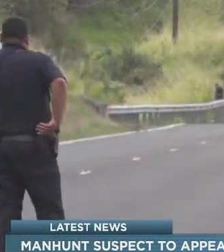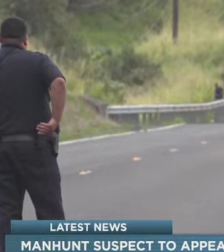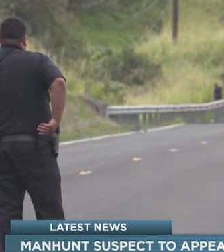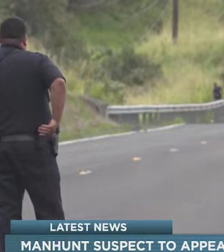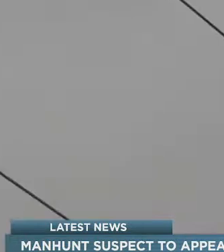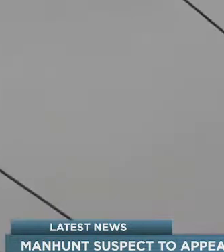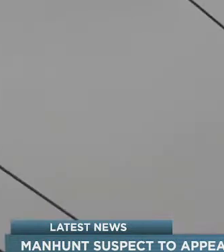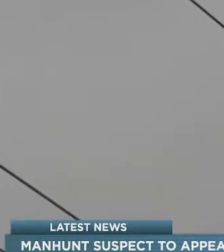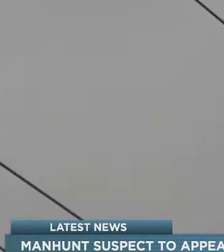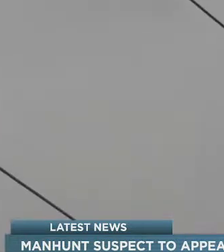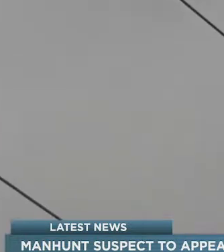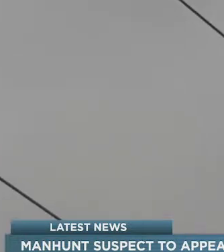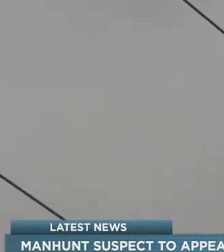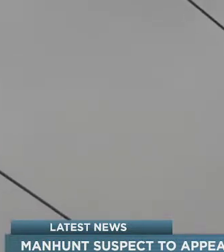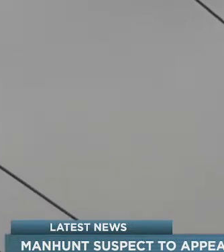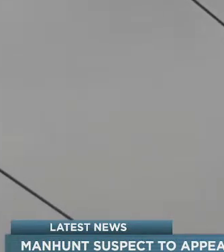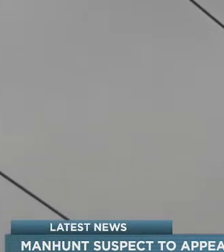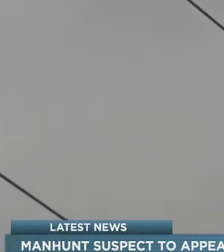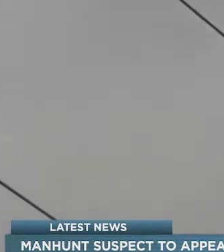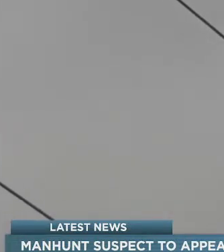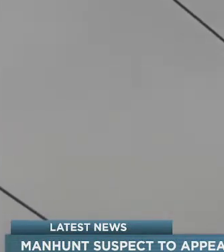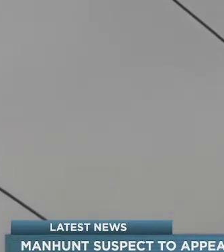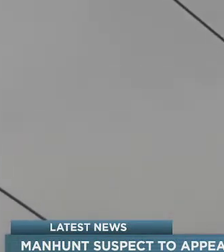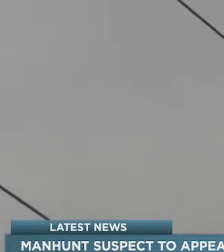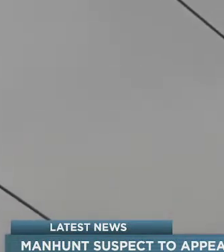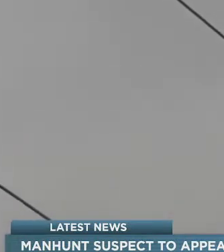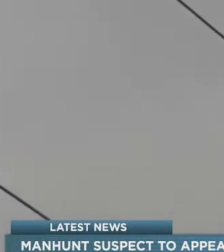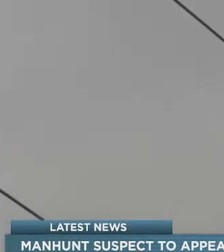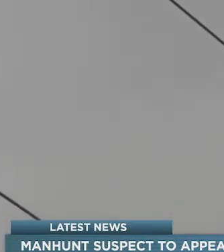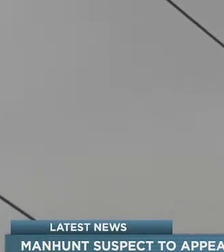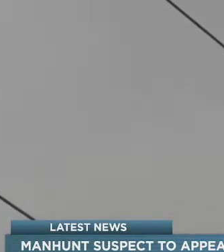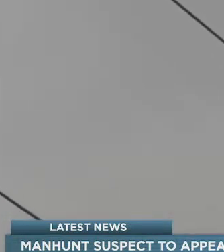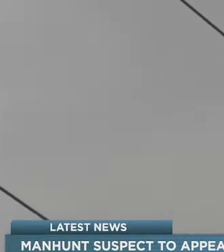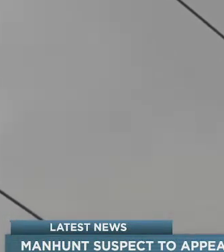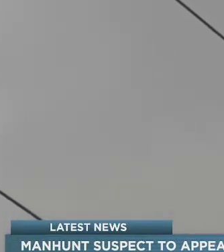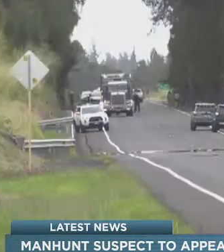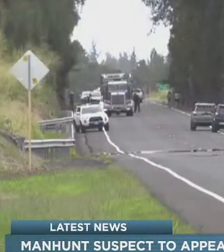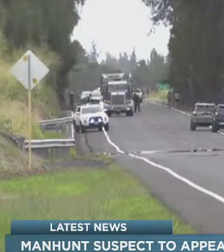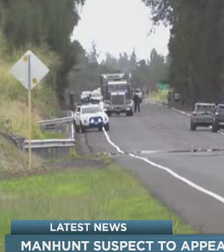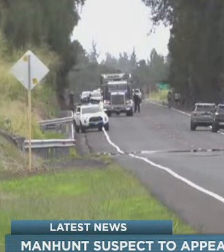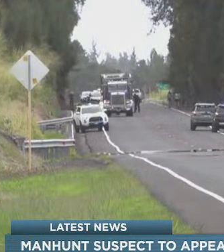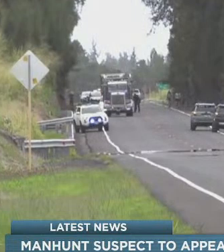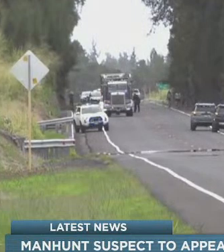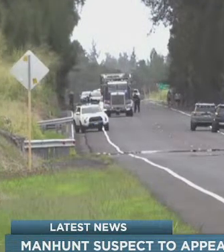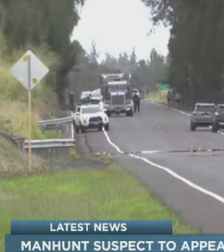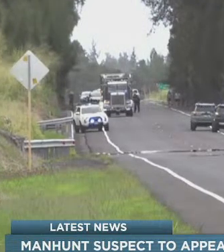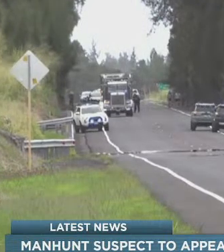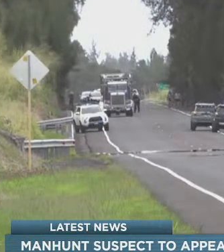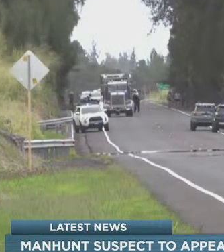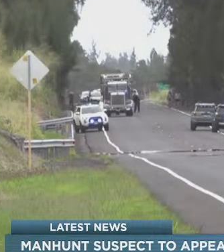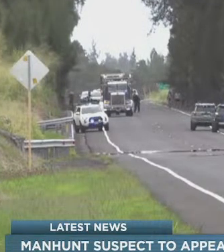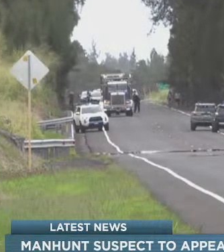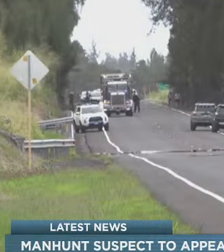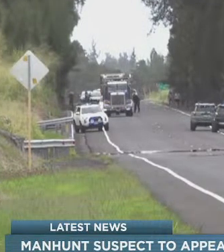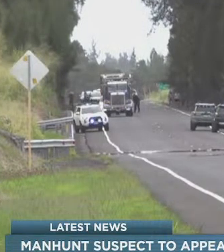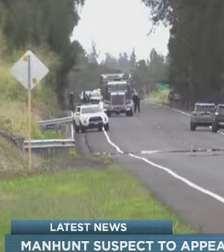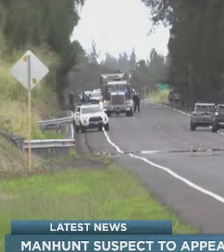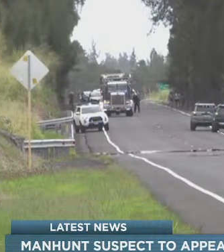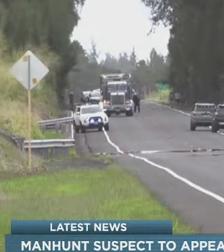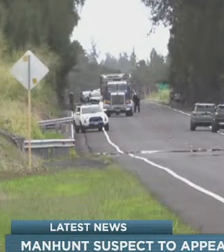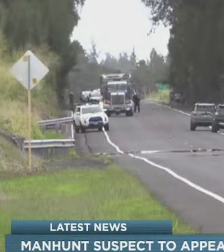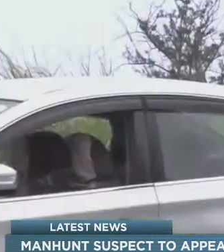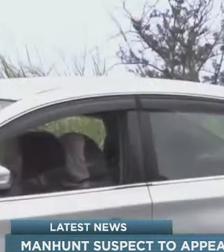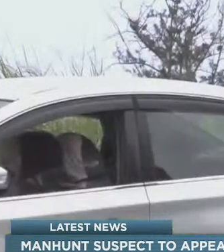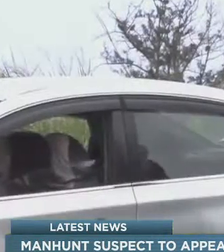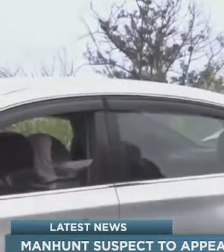officers to the other side of the island, where they eventually caught up with him just before 11 a.m. Saturday morning in Kalopa, roughly 30 miles